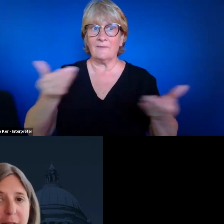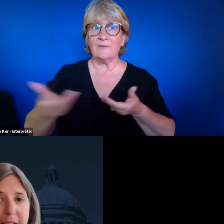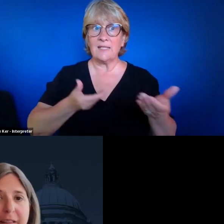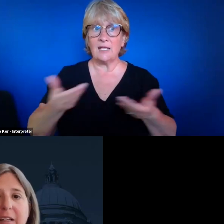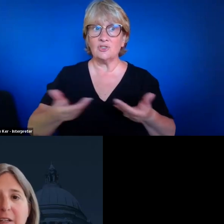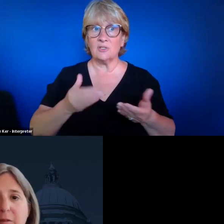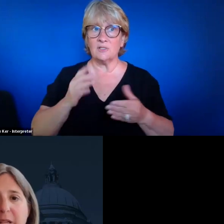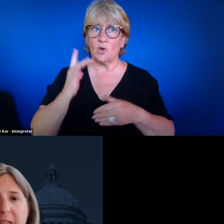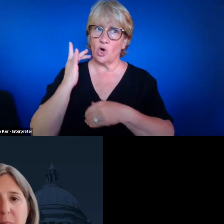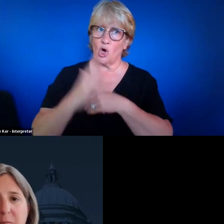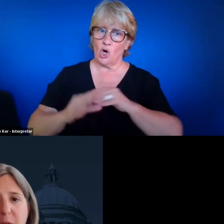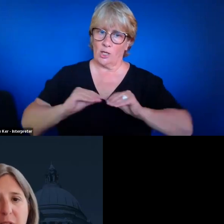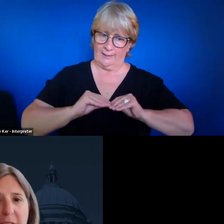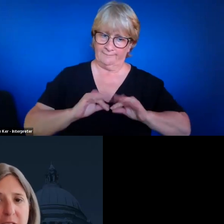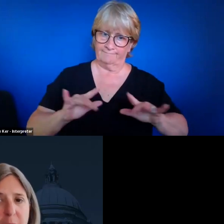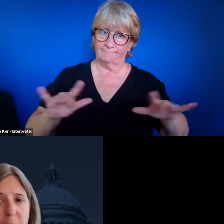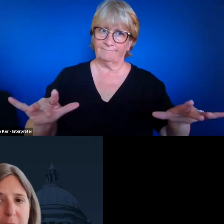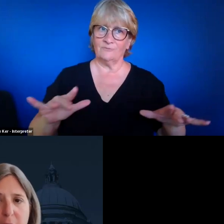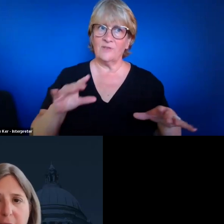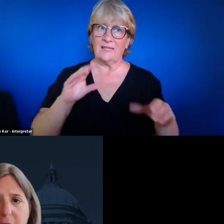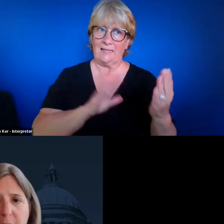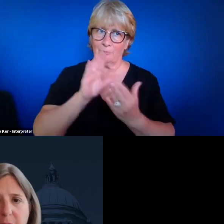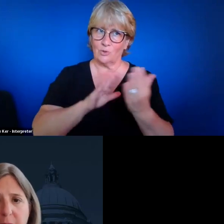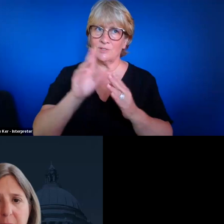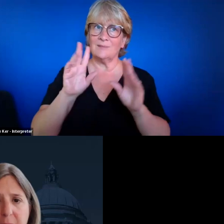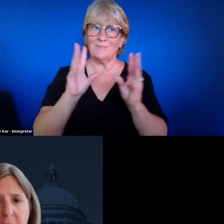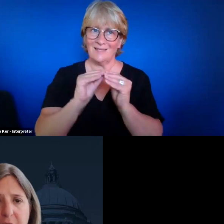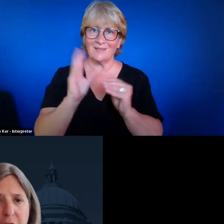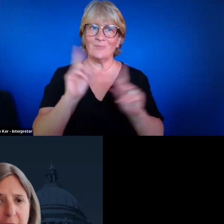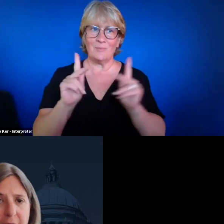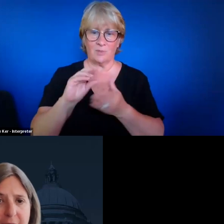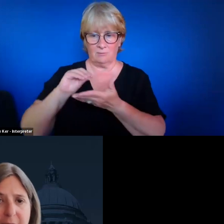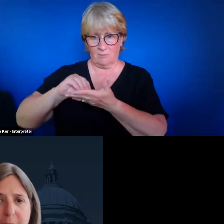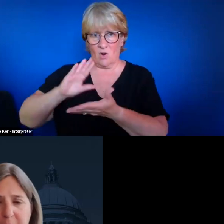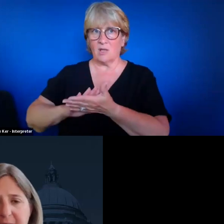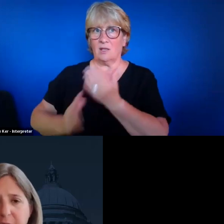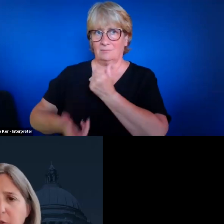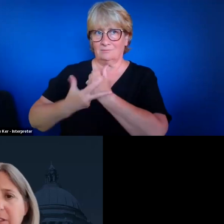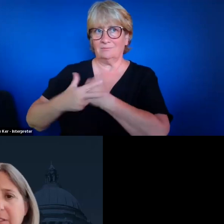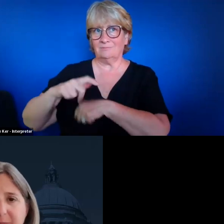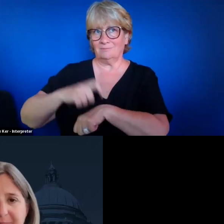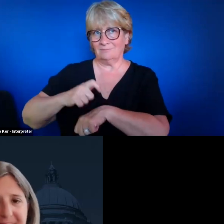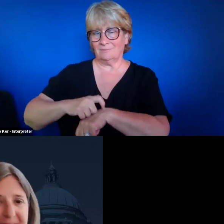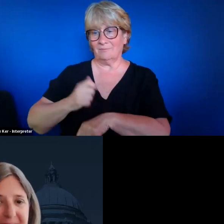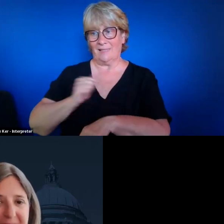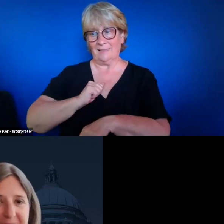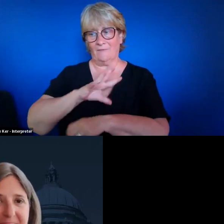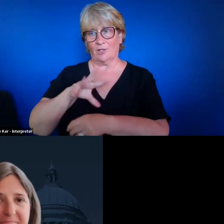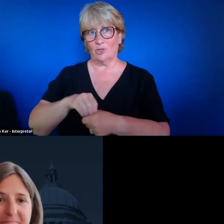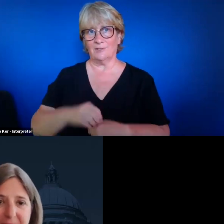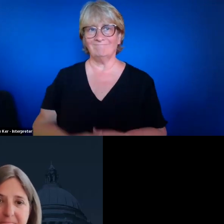really early for that in-person meeting so people can mark it off and make sure they can attend, myself included.